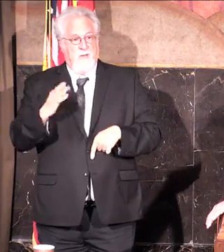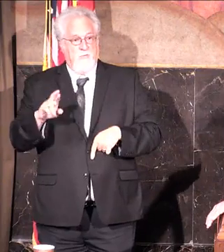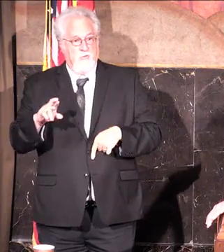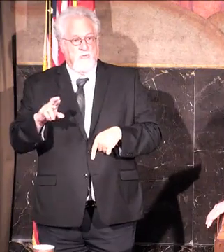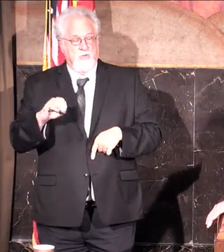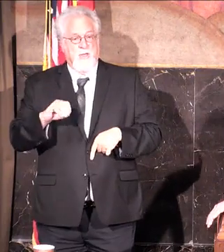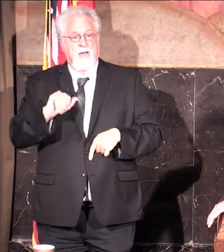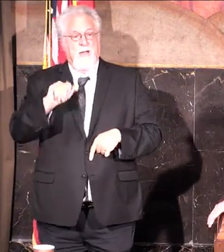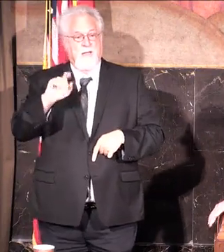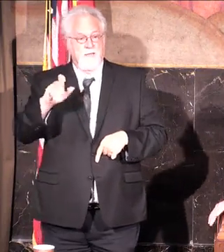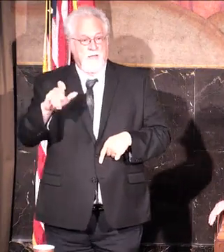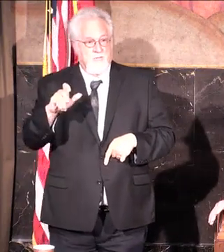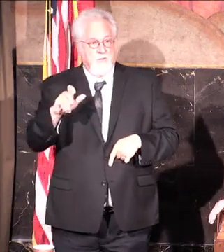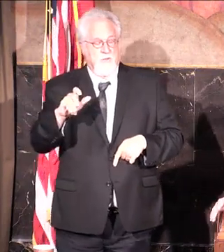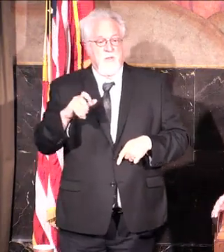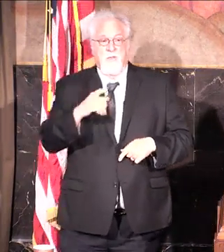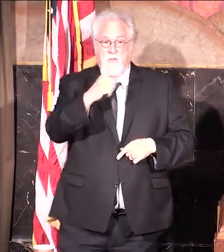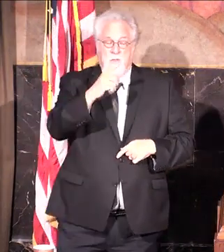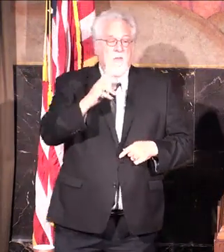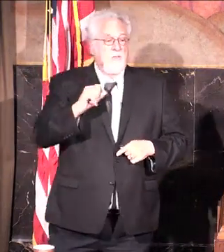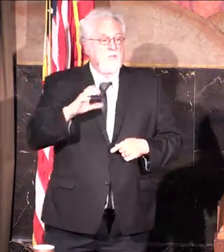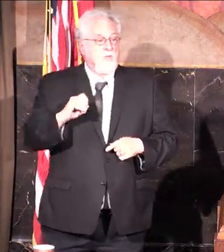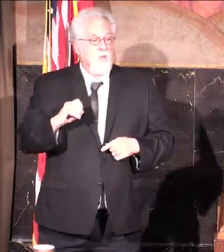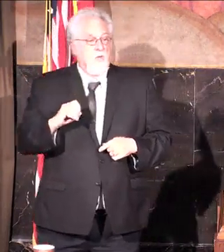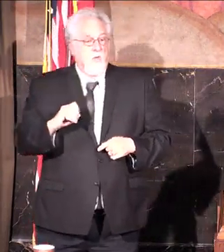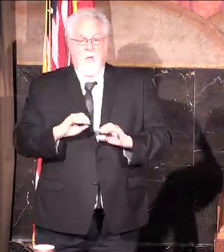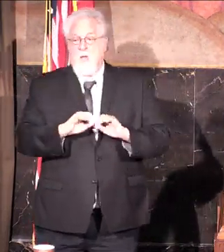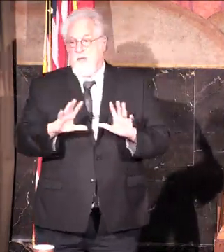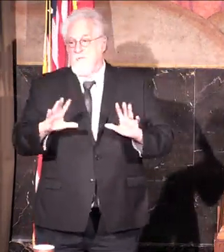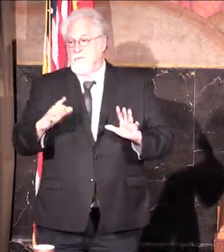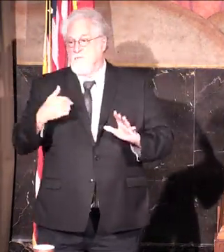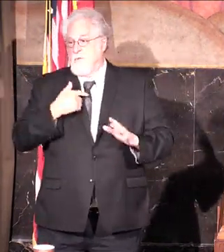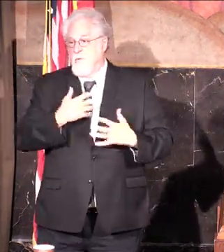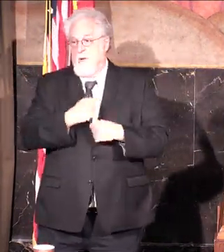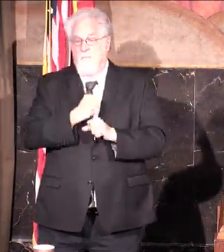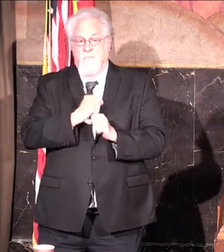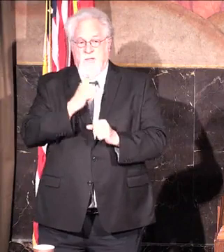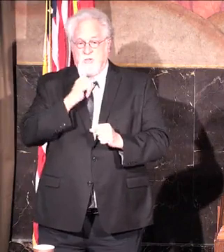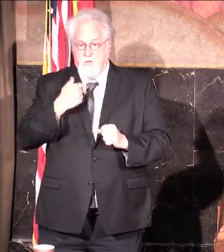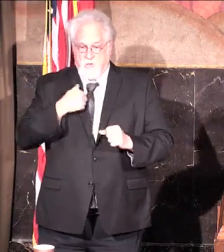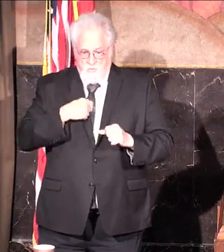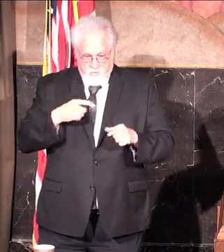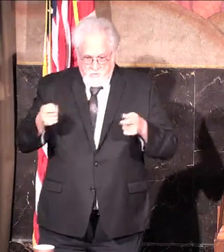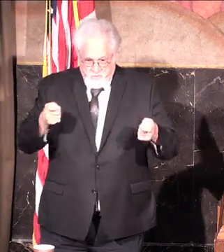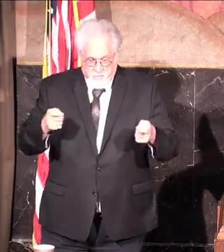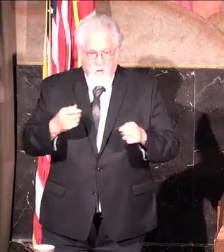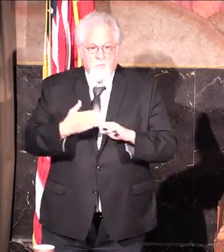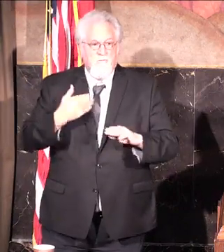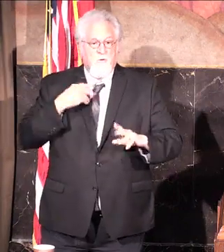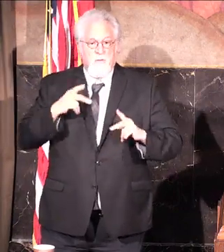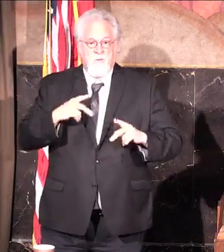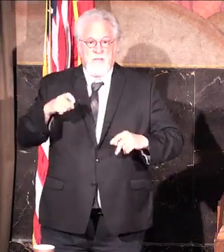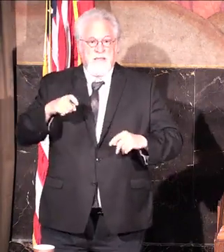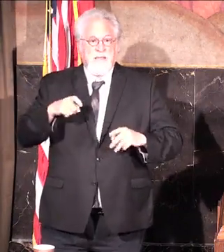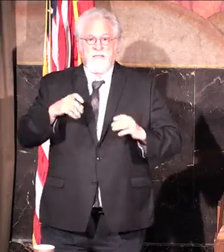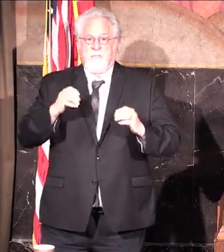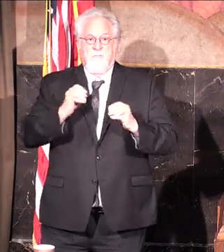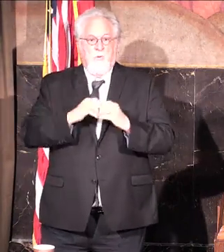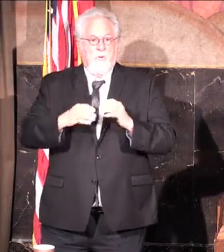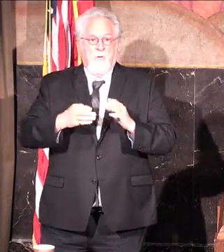and in Alexandria. But obviously we want to make sure that we get on top of this before everybody's needs become more